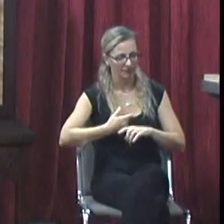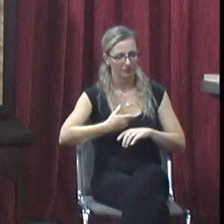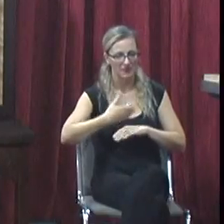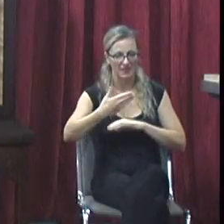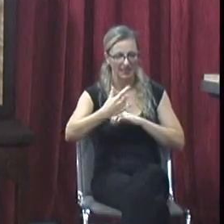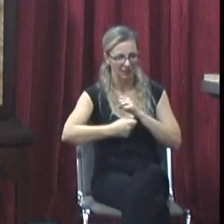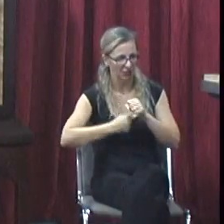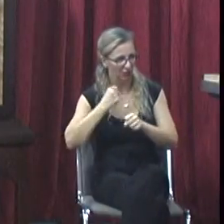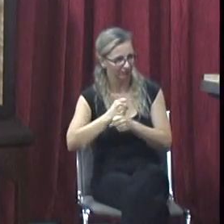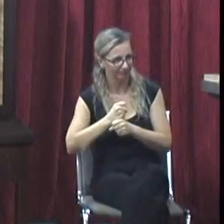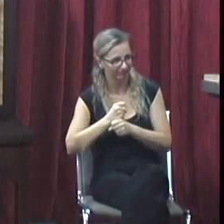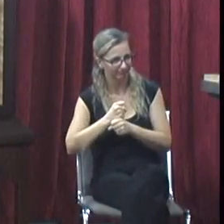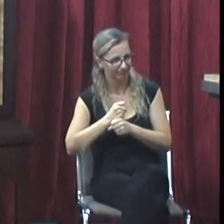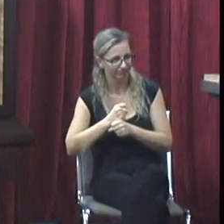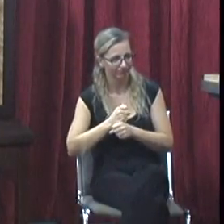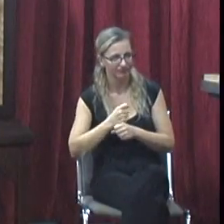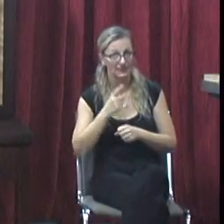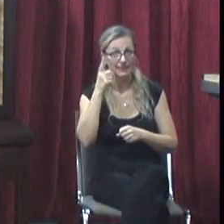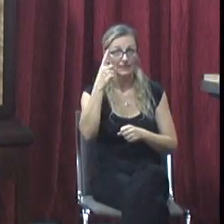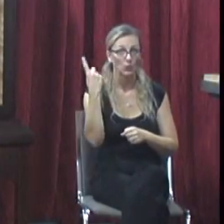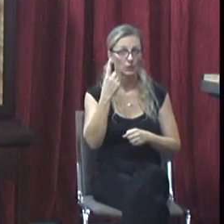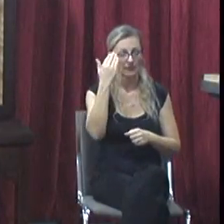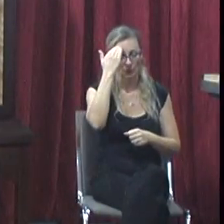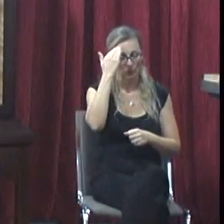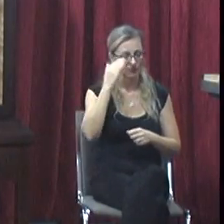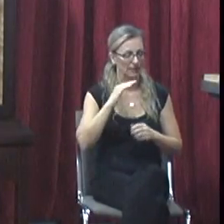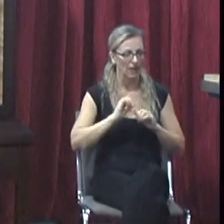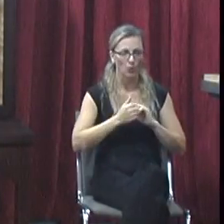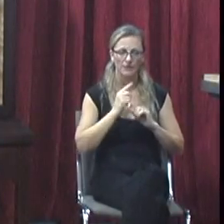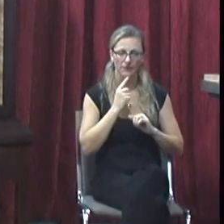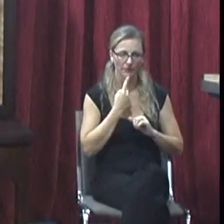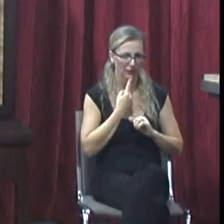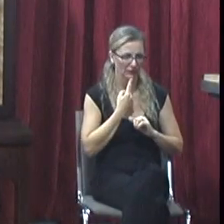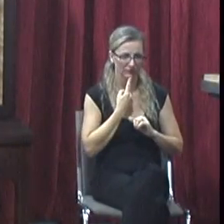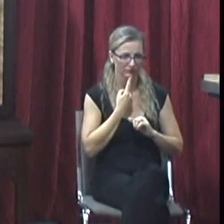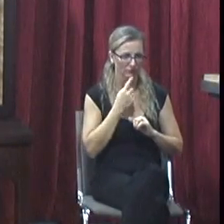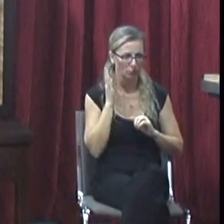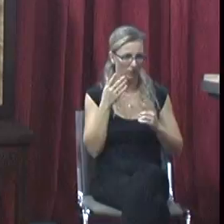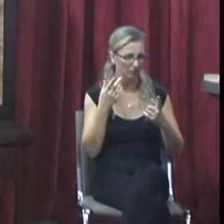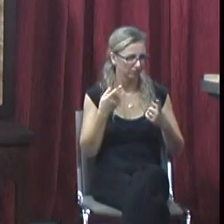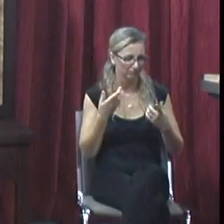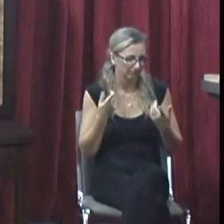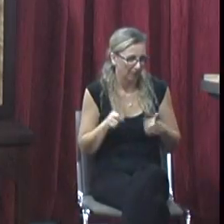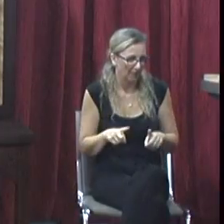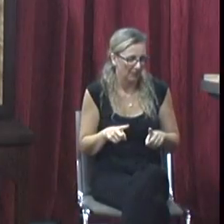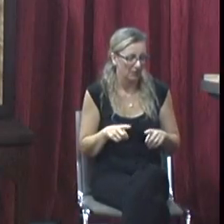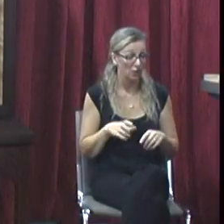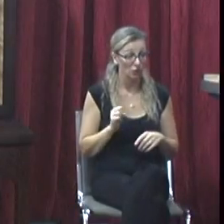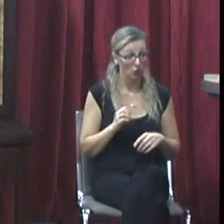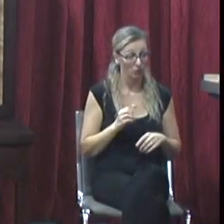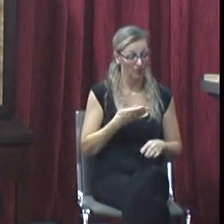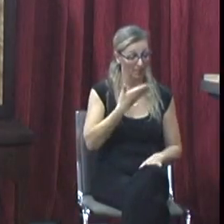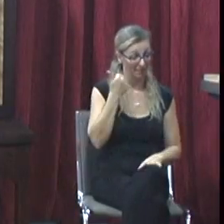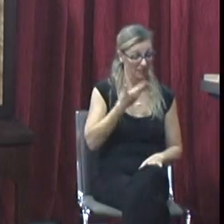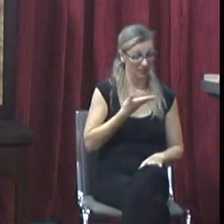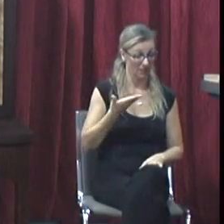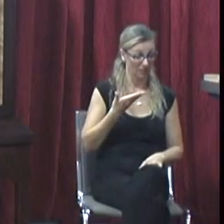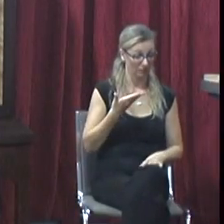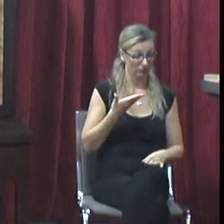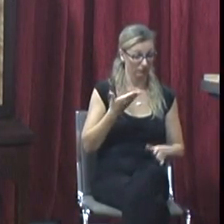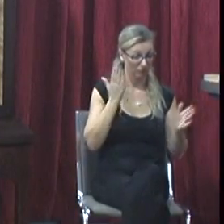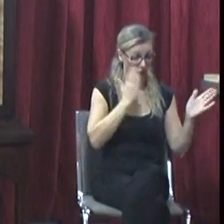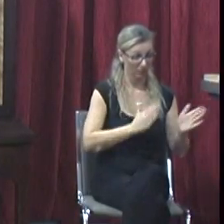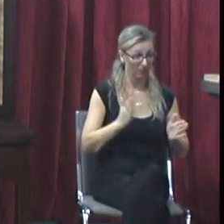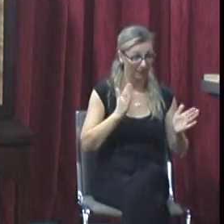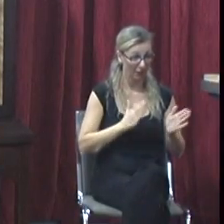Spirit directed me that the best thing that we can do to prepare for the Shemitah is to